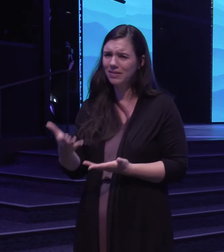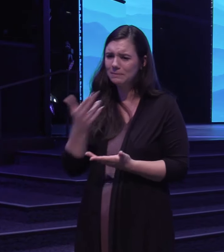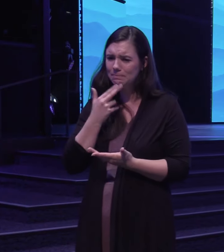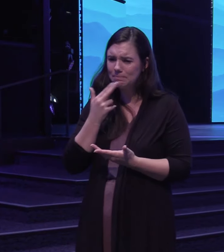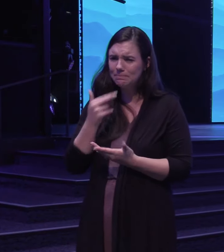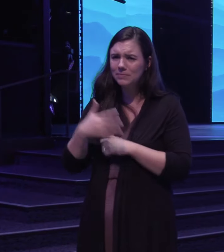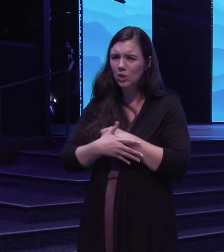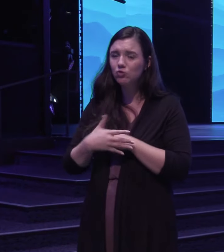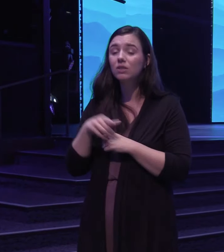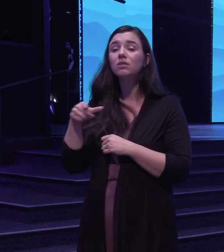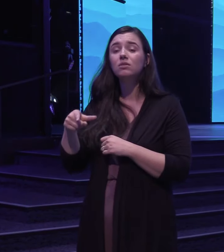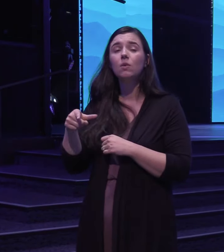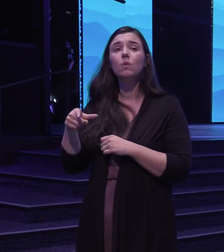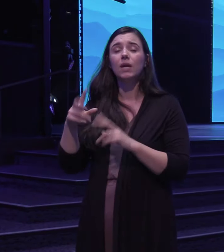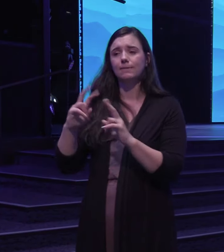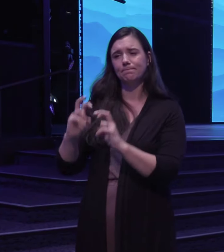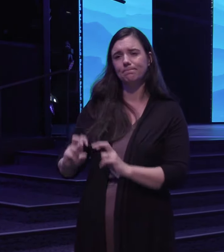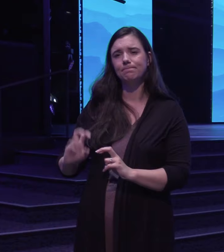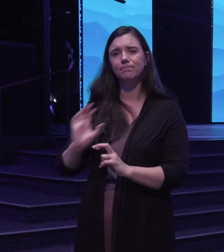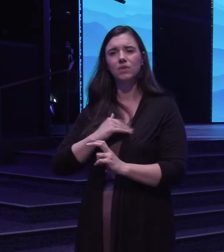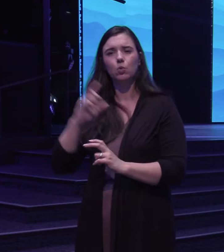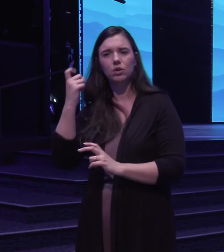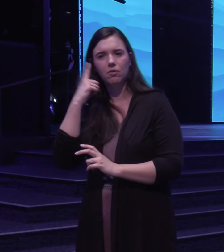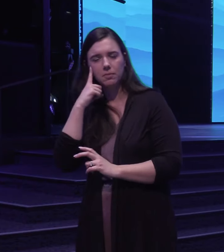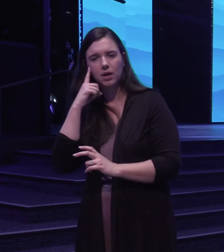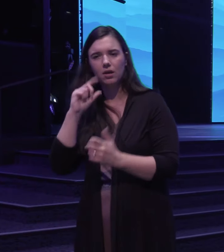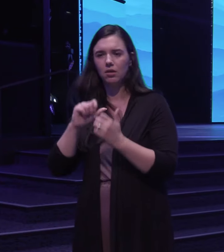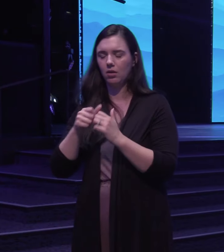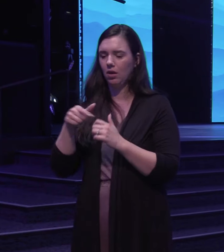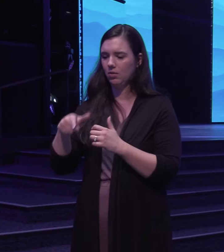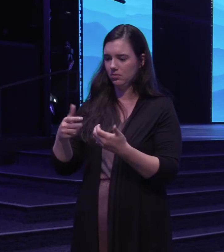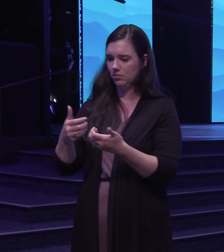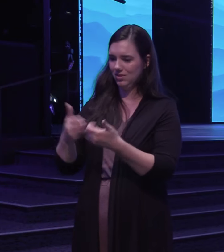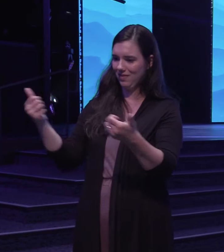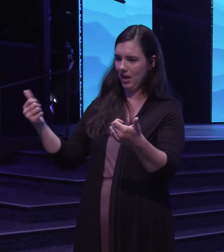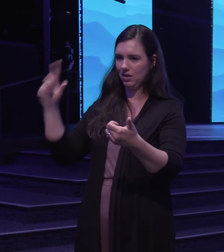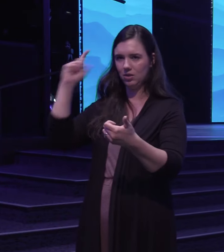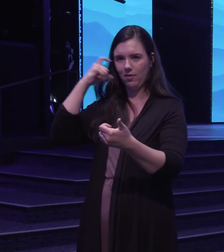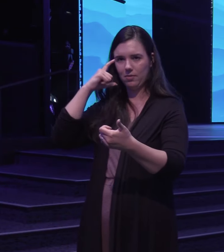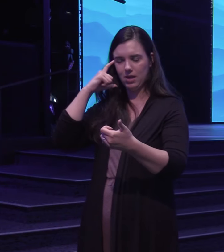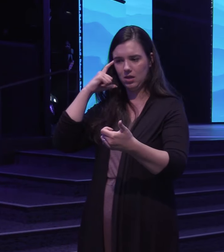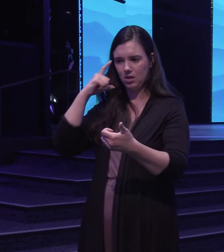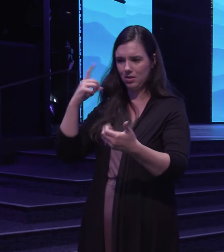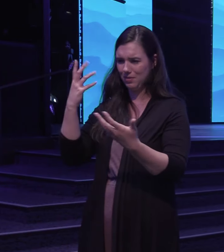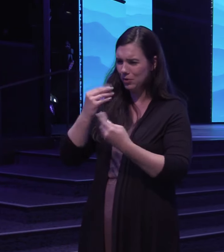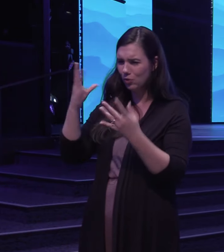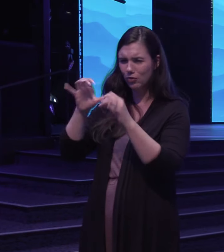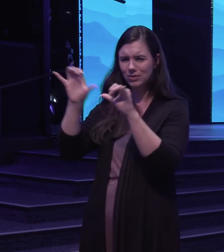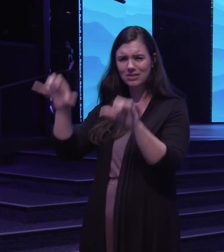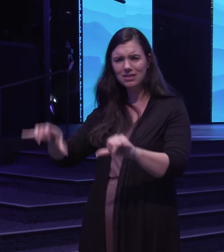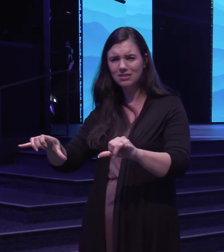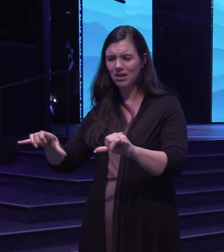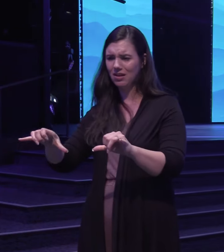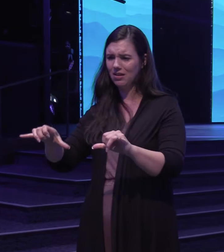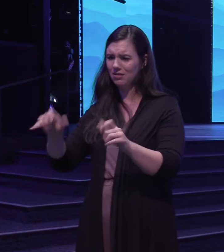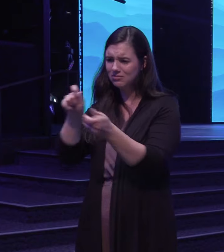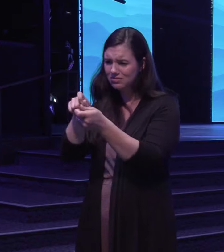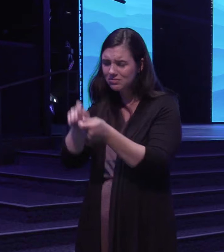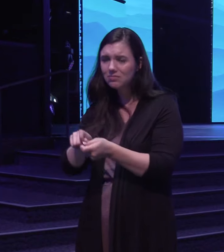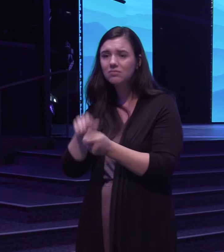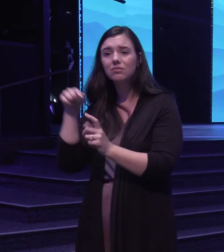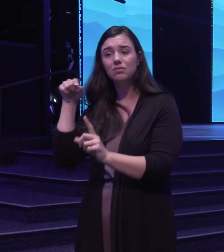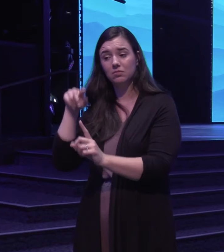So he looked at our government and how it had a divided government, and it was a beautiful system. And he